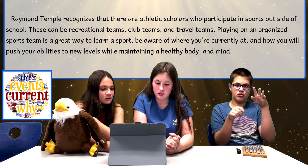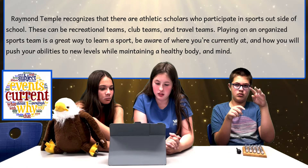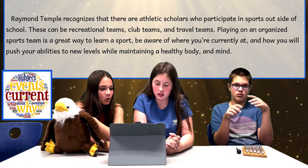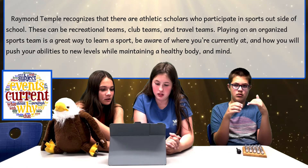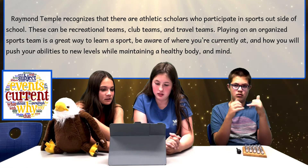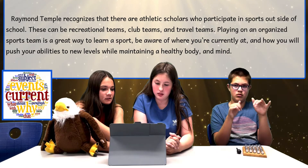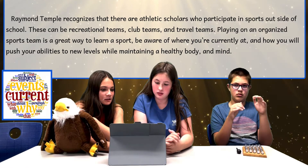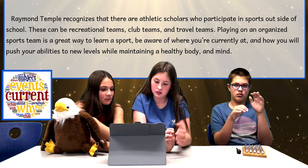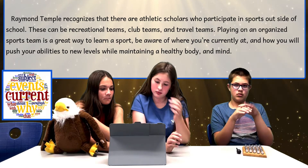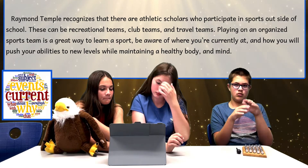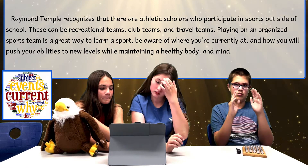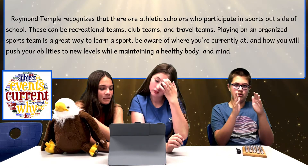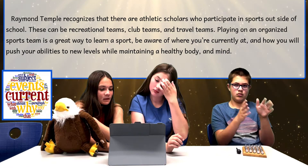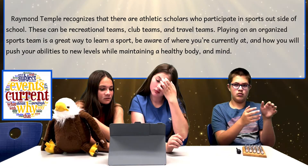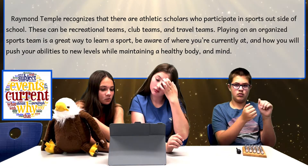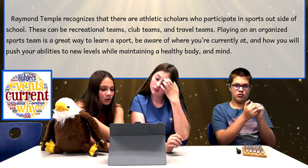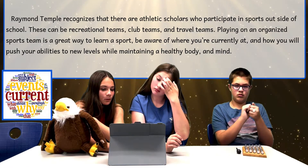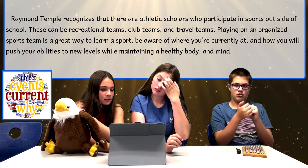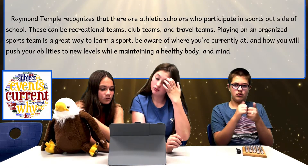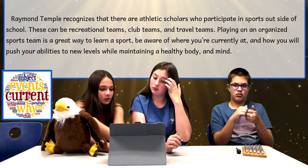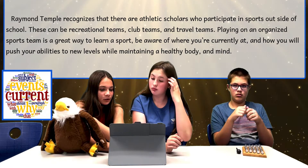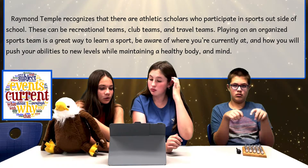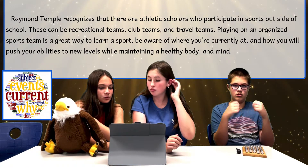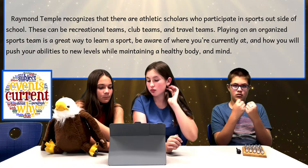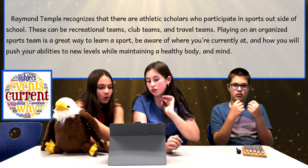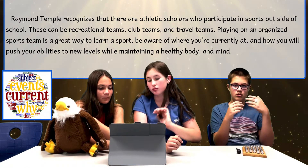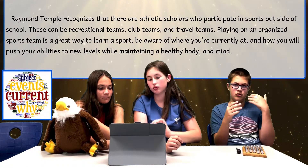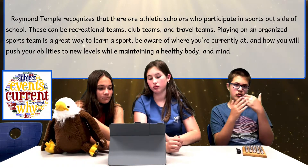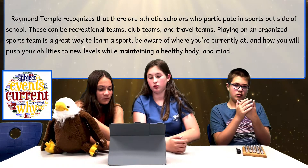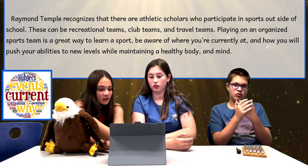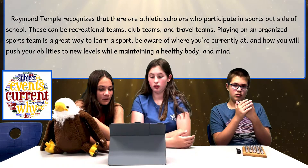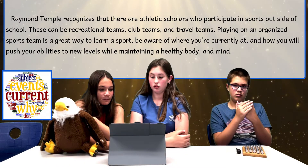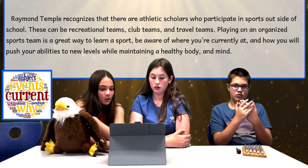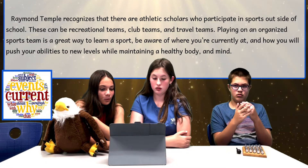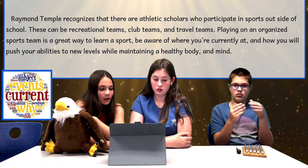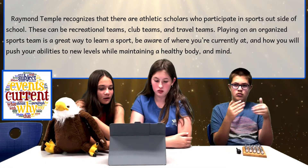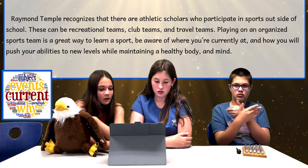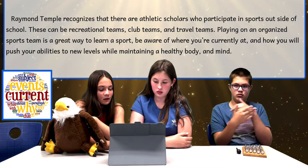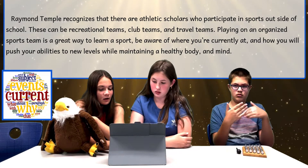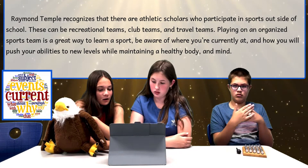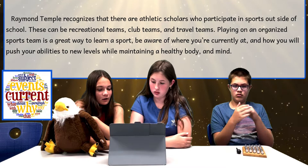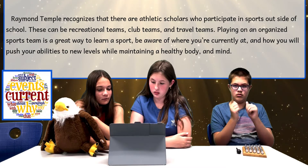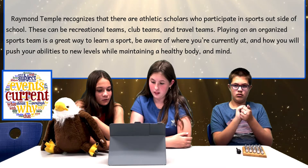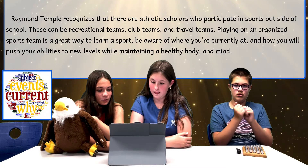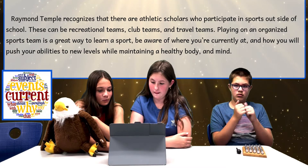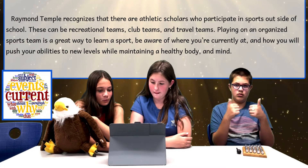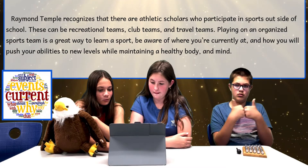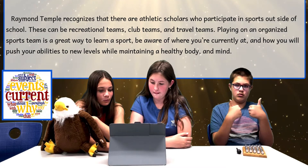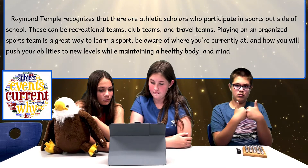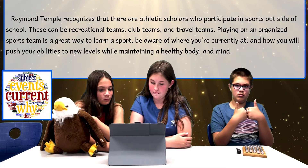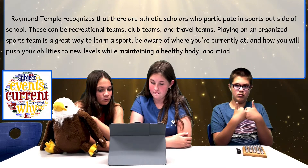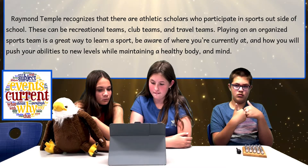organization sports team is a great way to learn a new sport. Beware